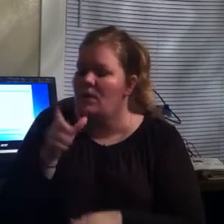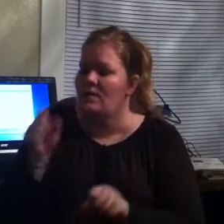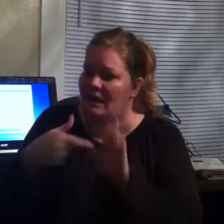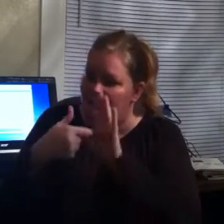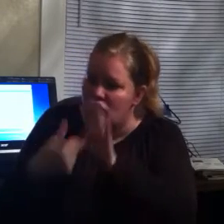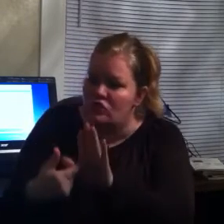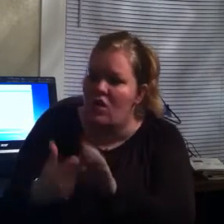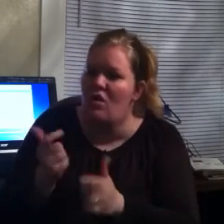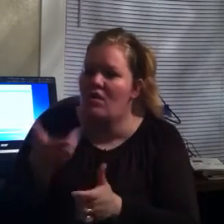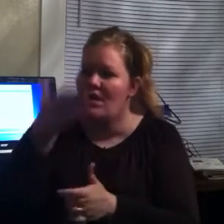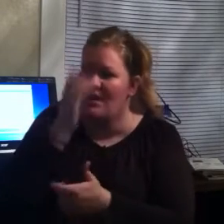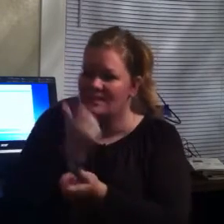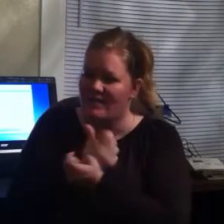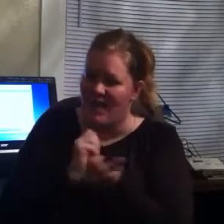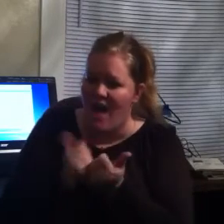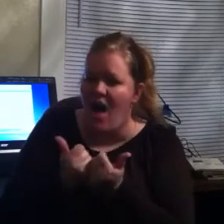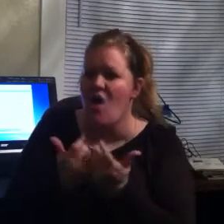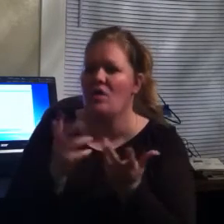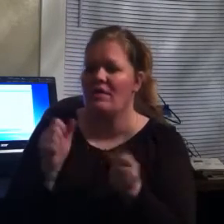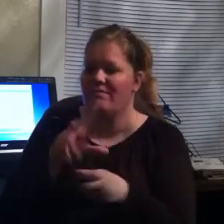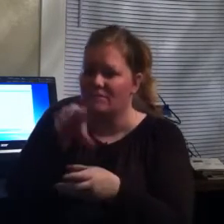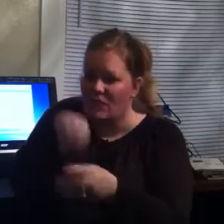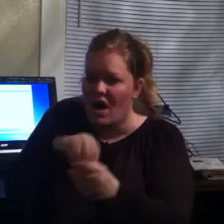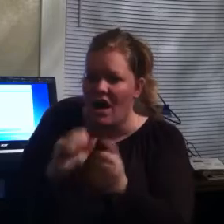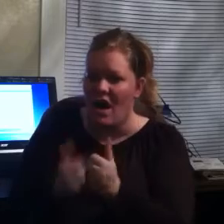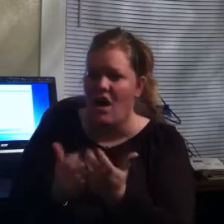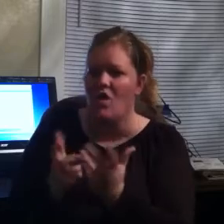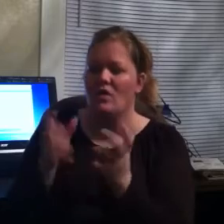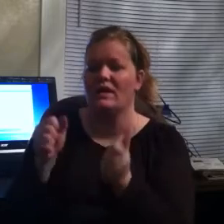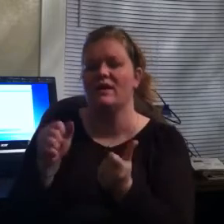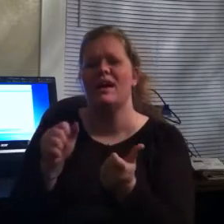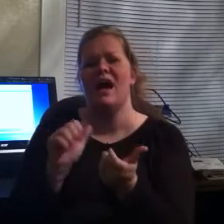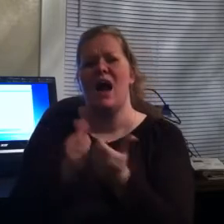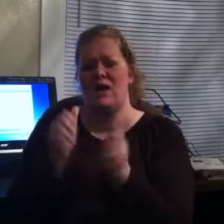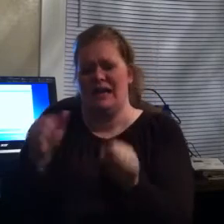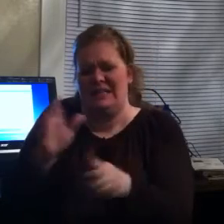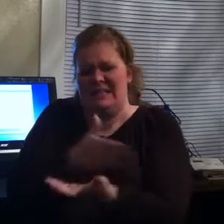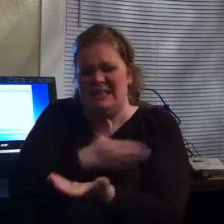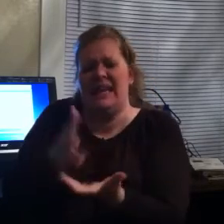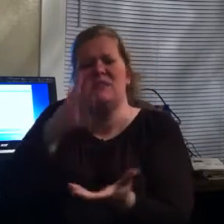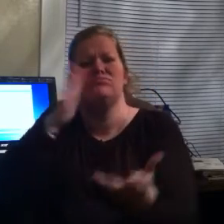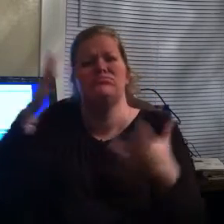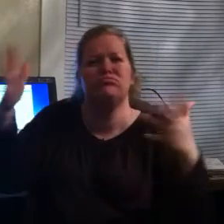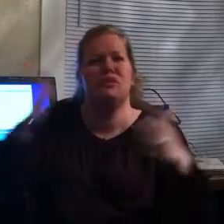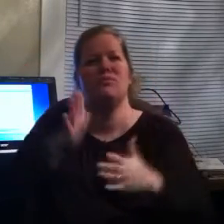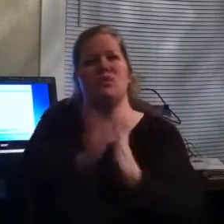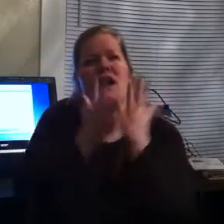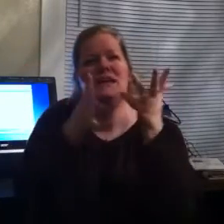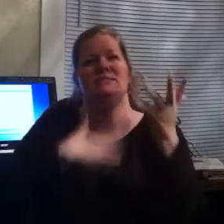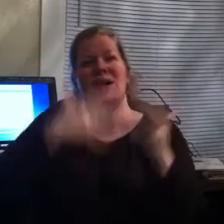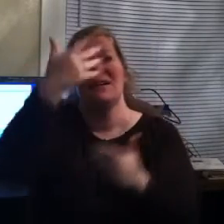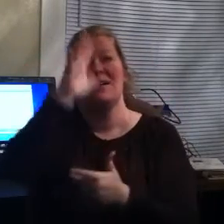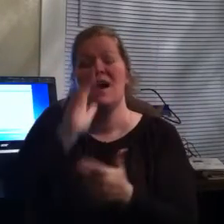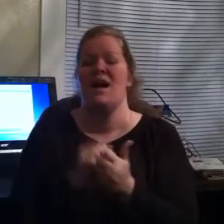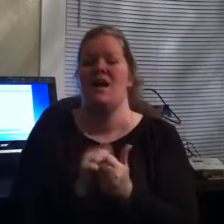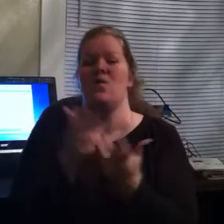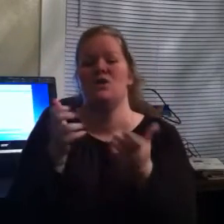What area of the church can I get involved in? How can I sing loud for my God who's done so much for me? How can I encourage the people who are serving this church